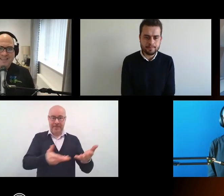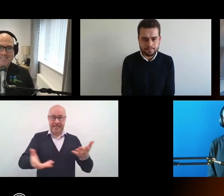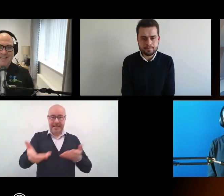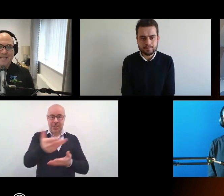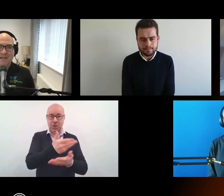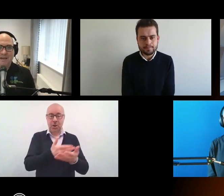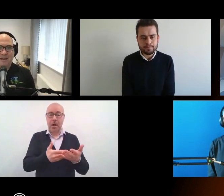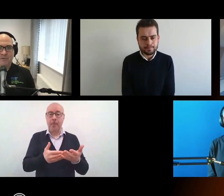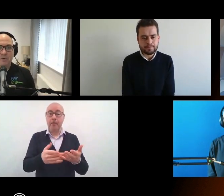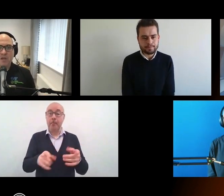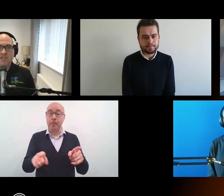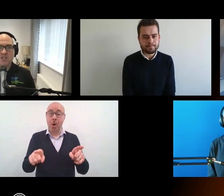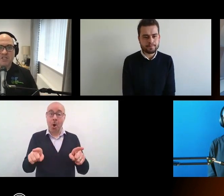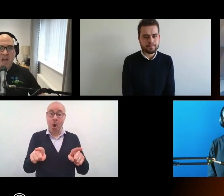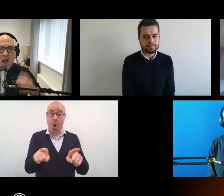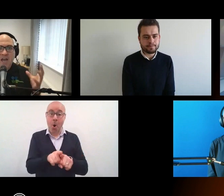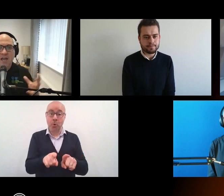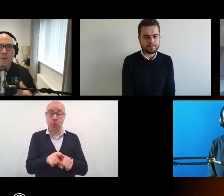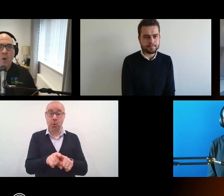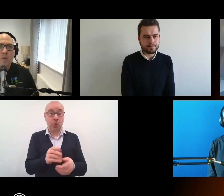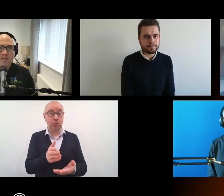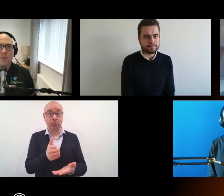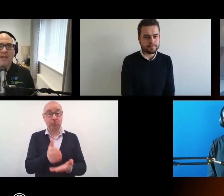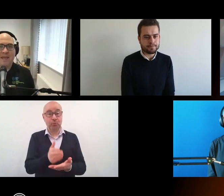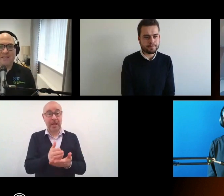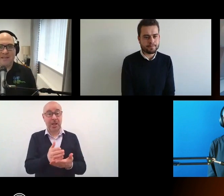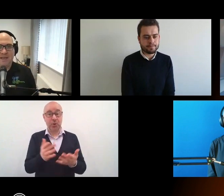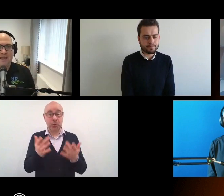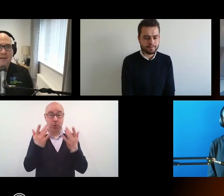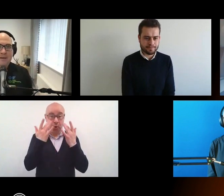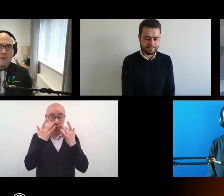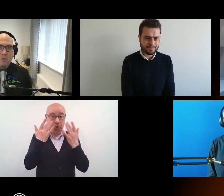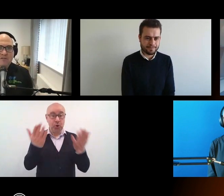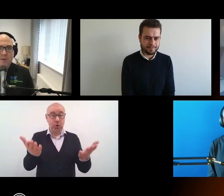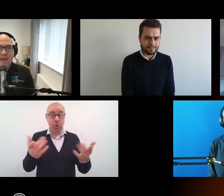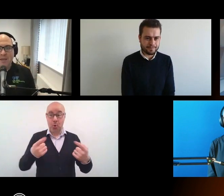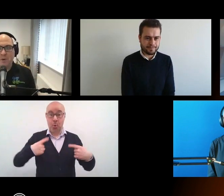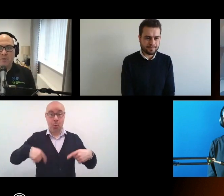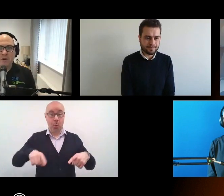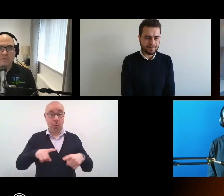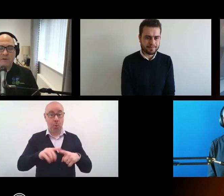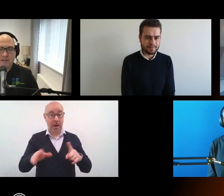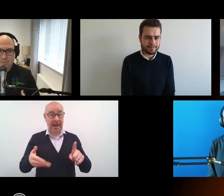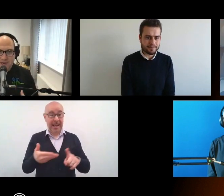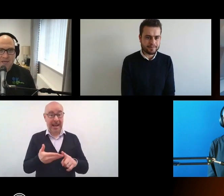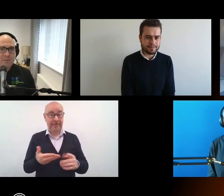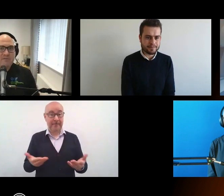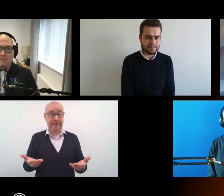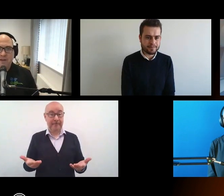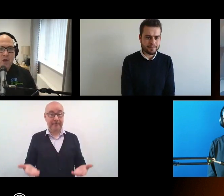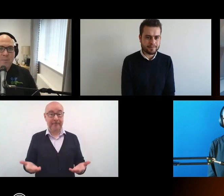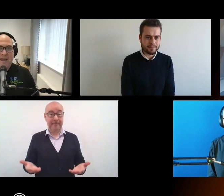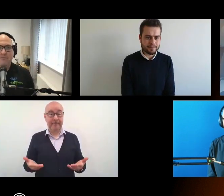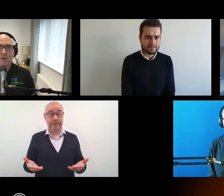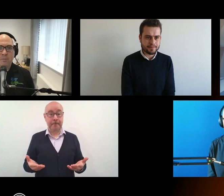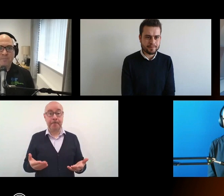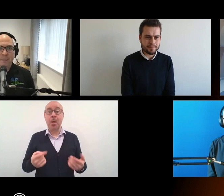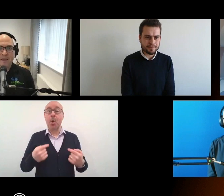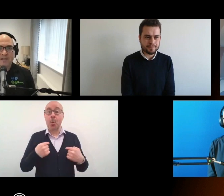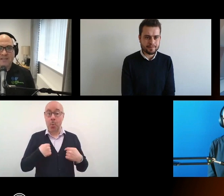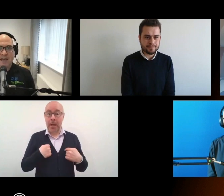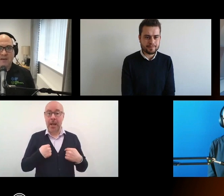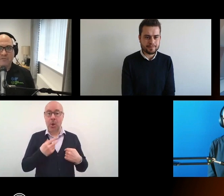more simplistic level to just highlight what we're doing here today. We've been able, via the medium of a video